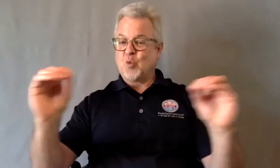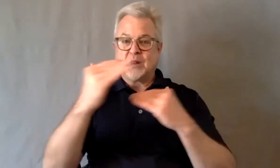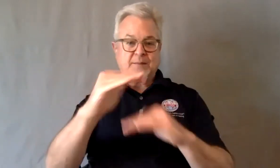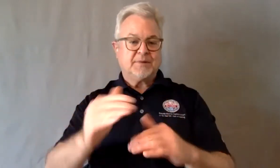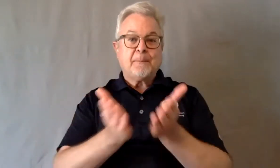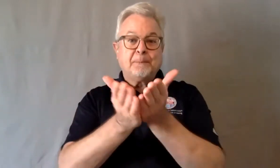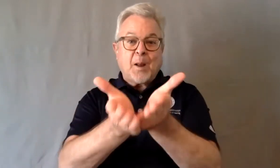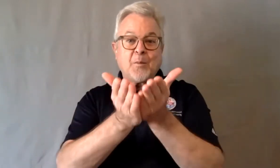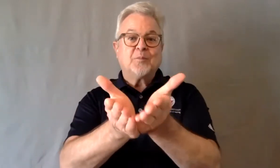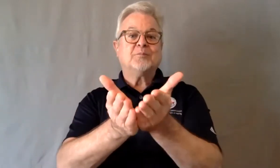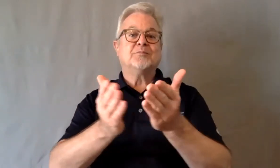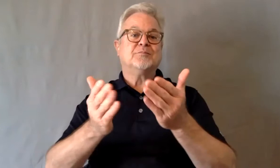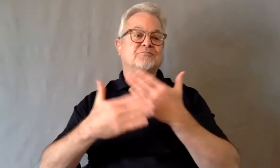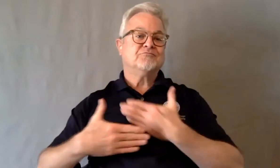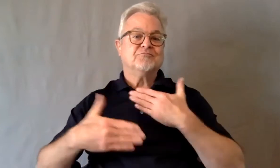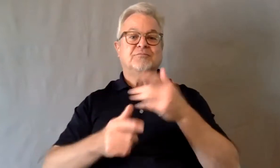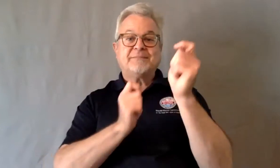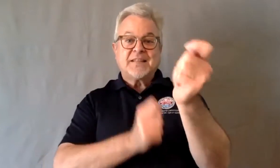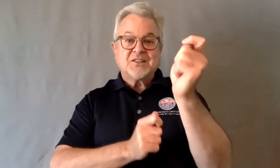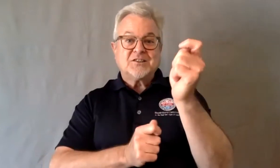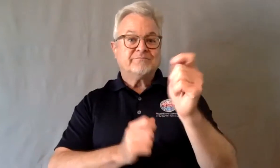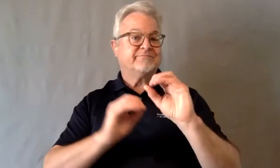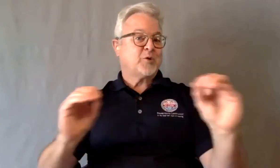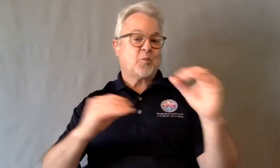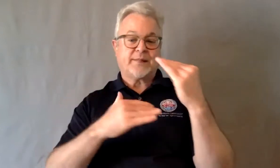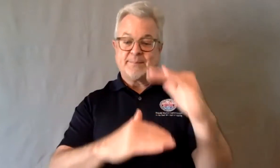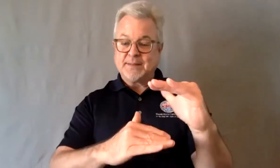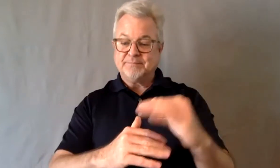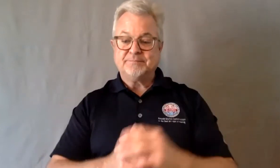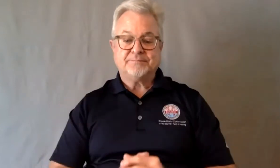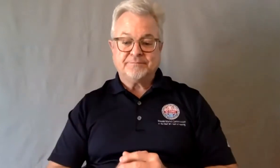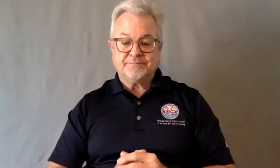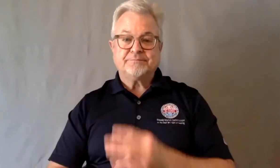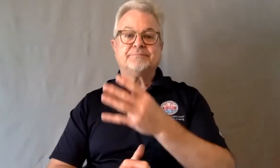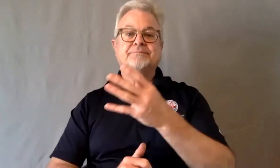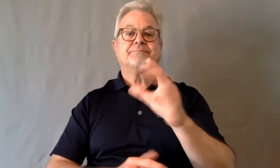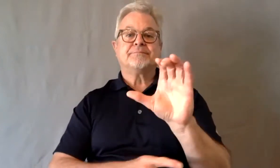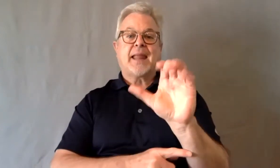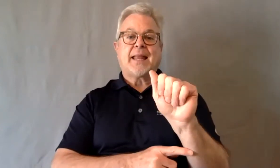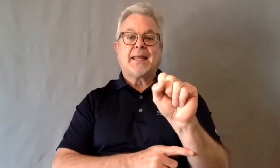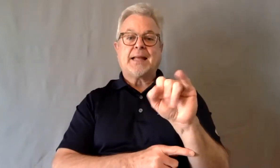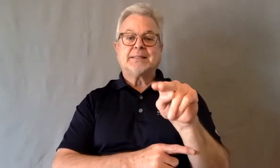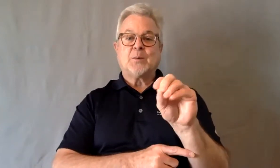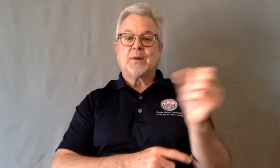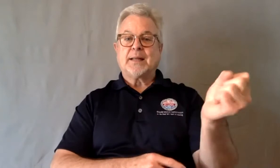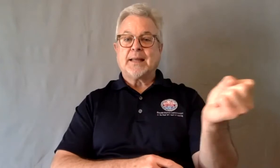beaches also have no longer any types of restrictions, boating, fishing, and other recreation